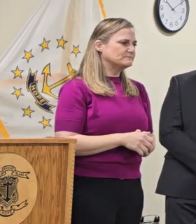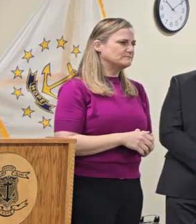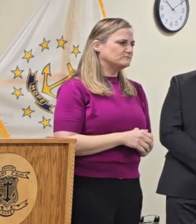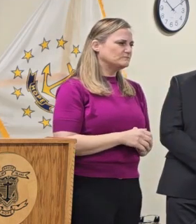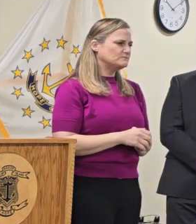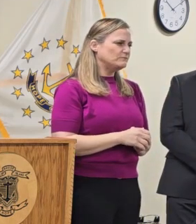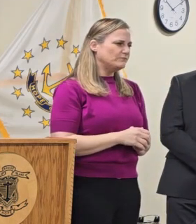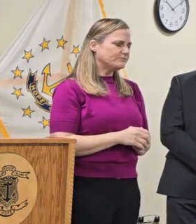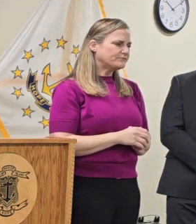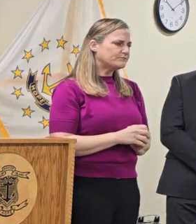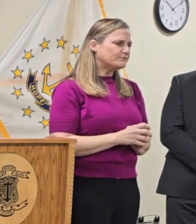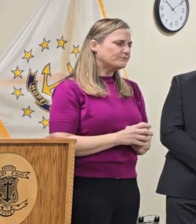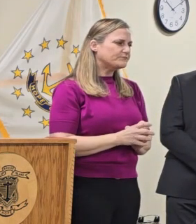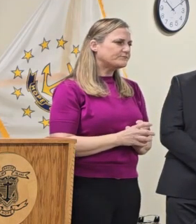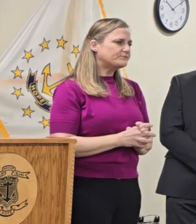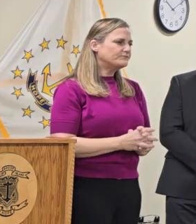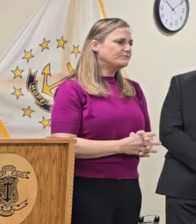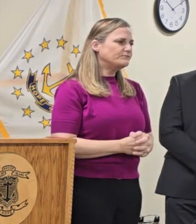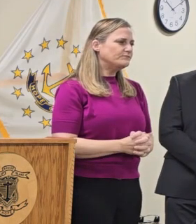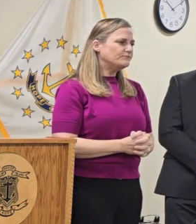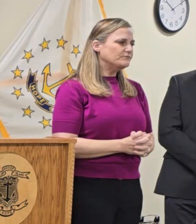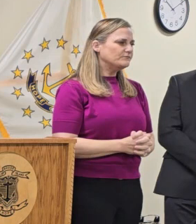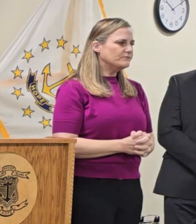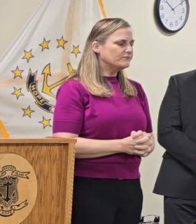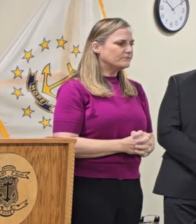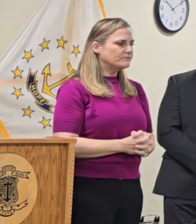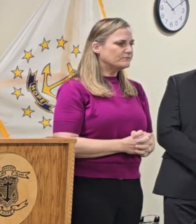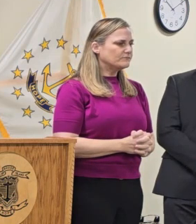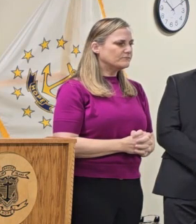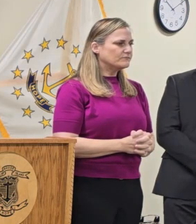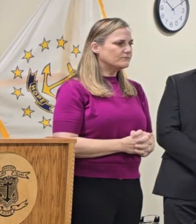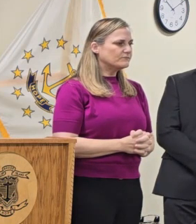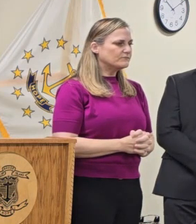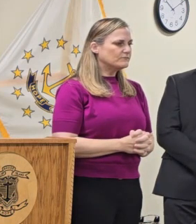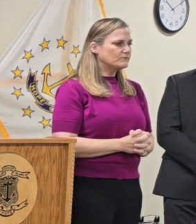it's removing the bridge, building a new bridge,